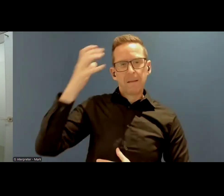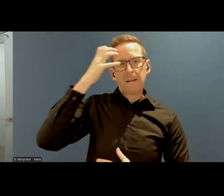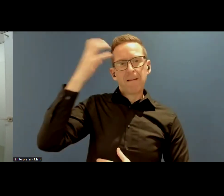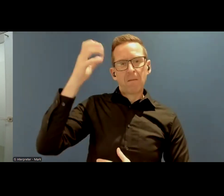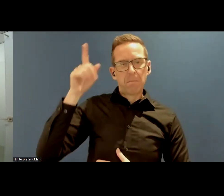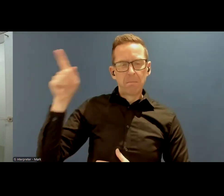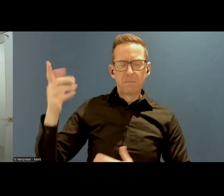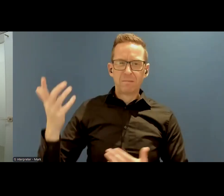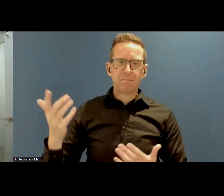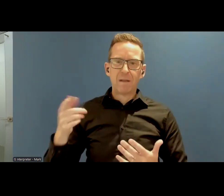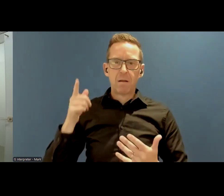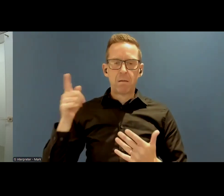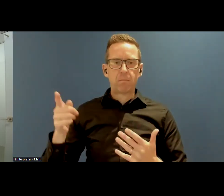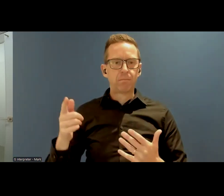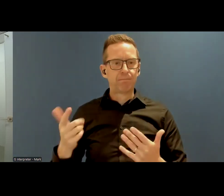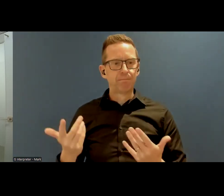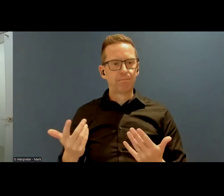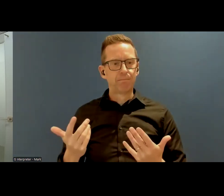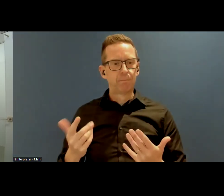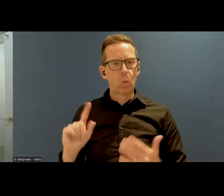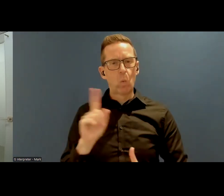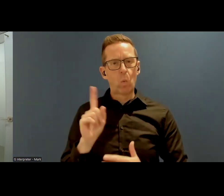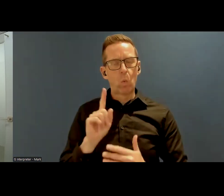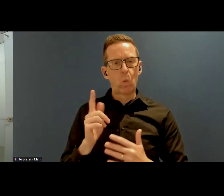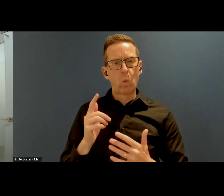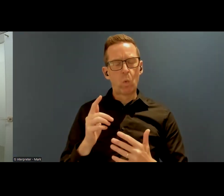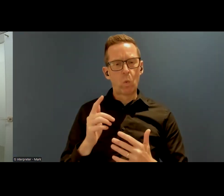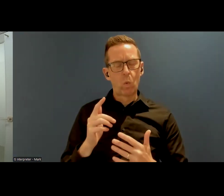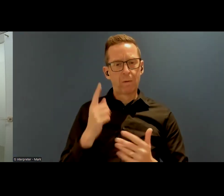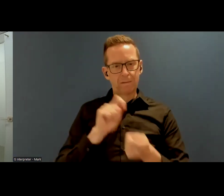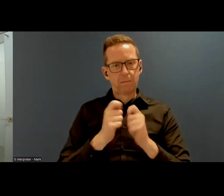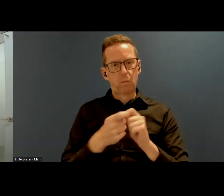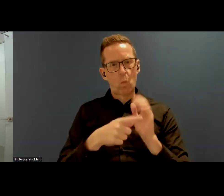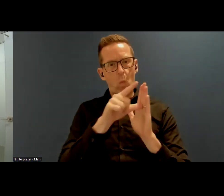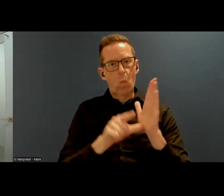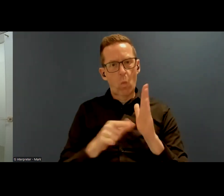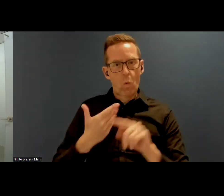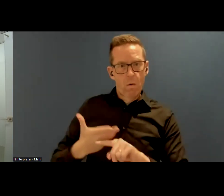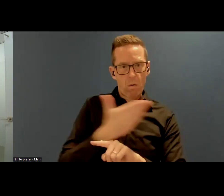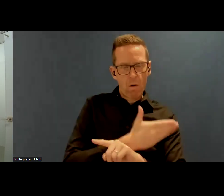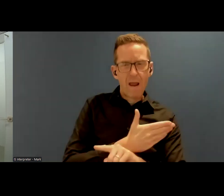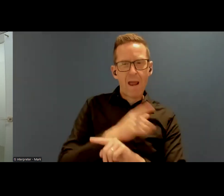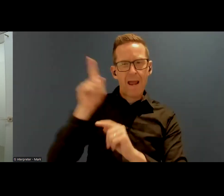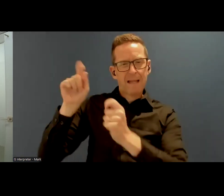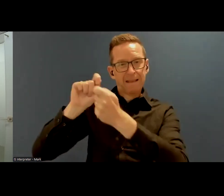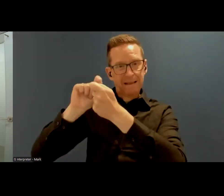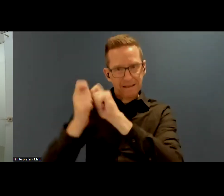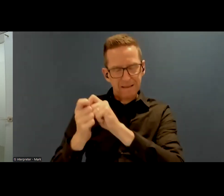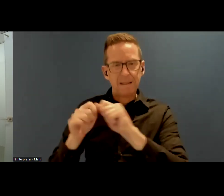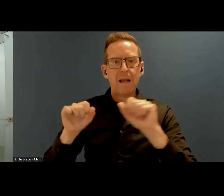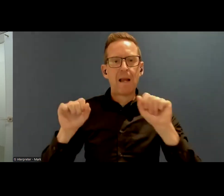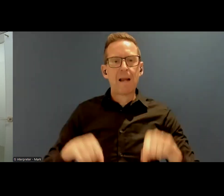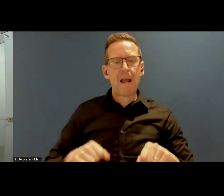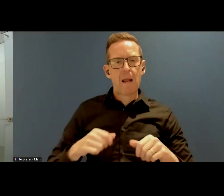make people hospitalized in the mental hospitals. So we need a